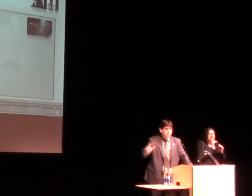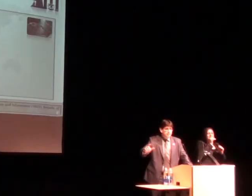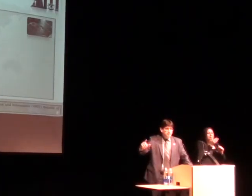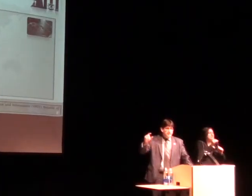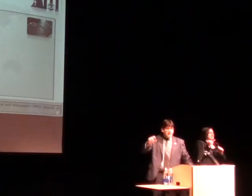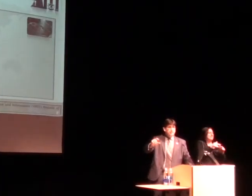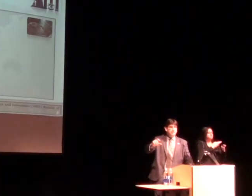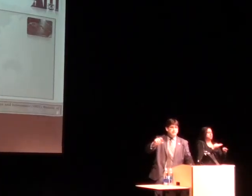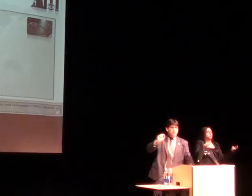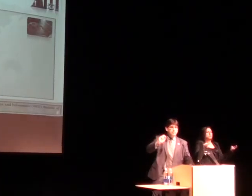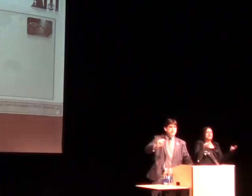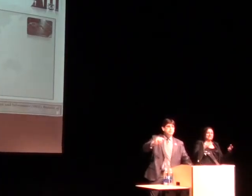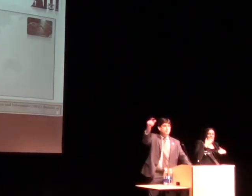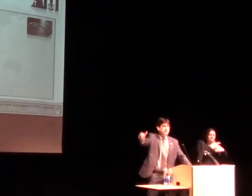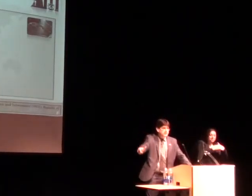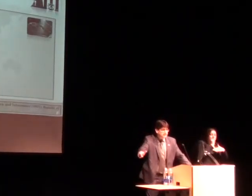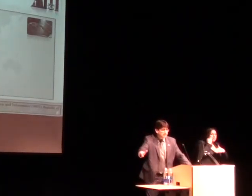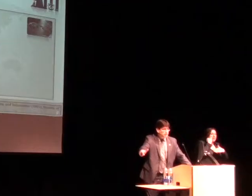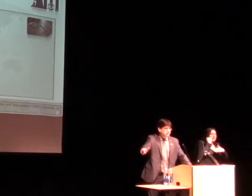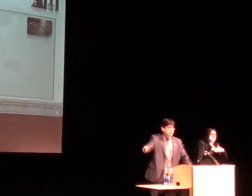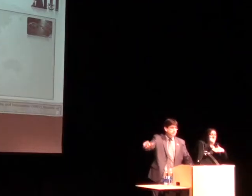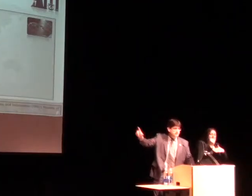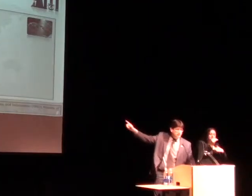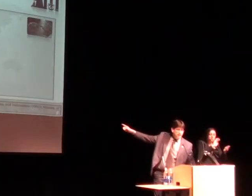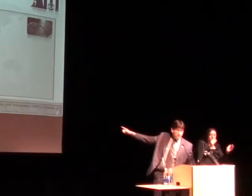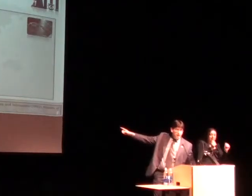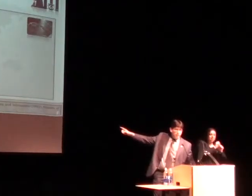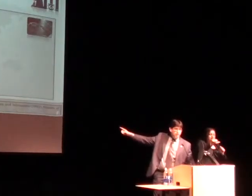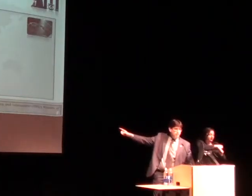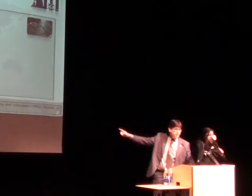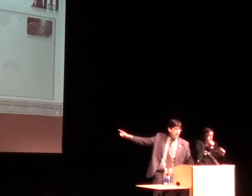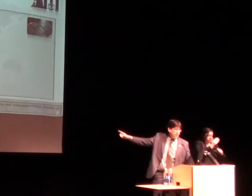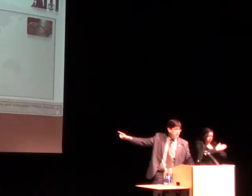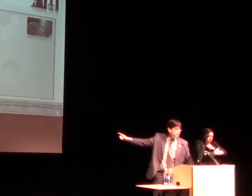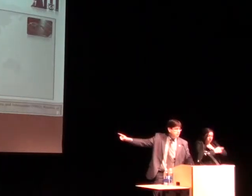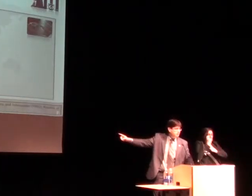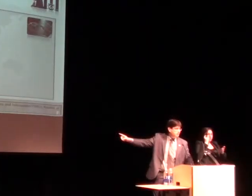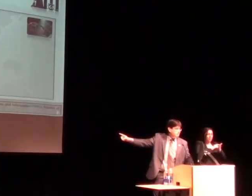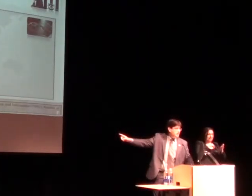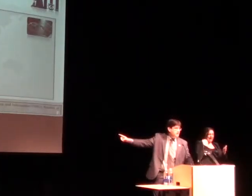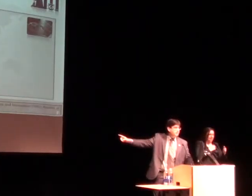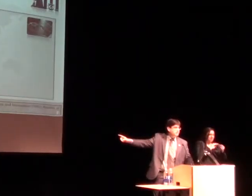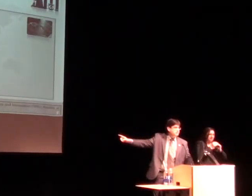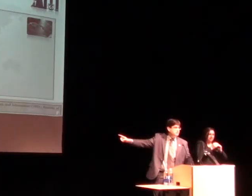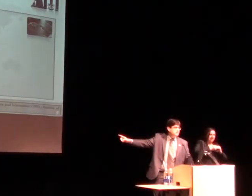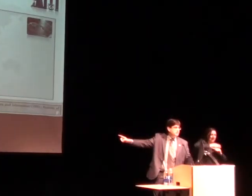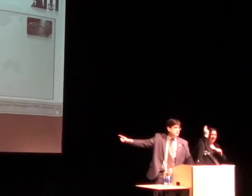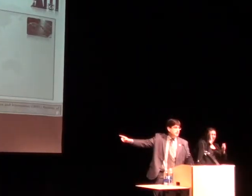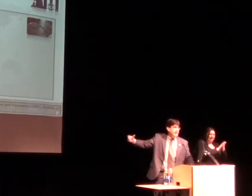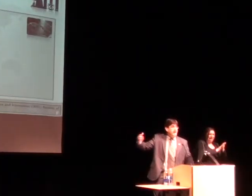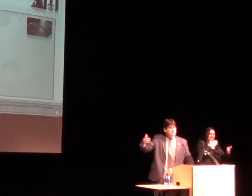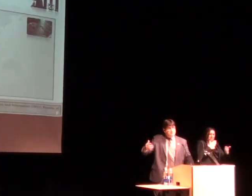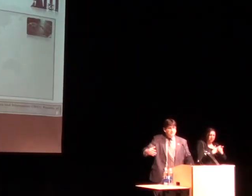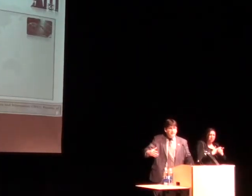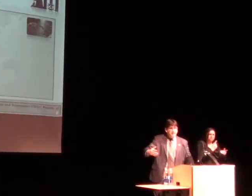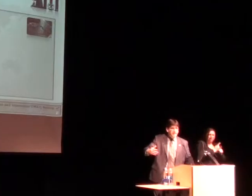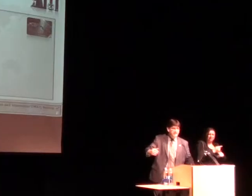resources. But even if you compare Cuba with the G7 countries, you can see that our numbers are very good in many areas.